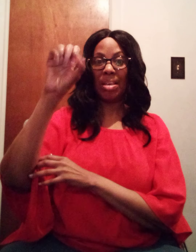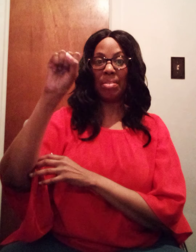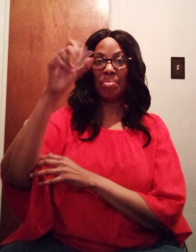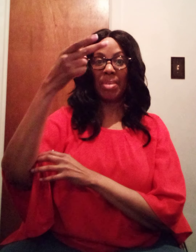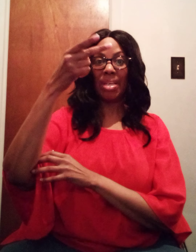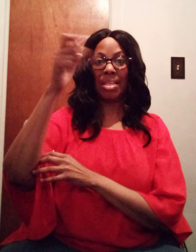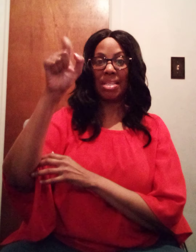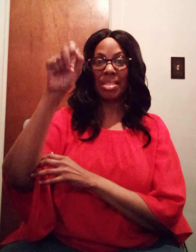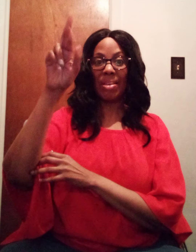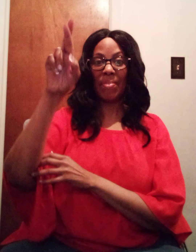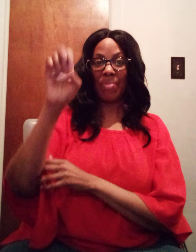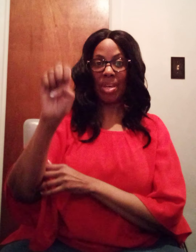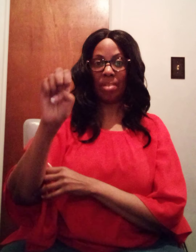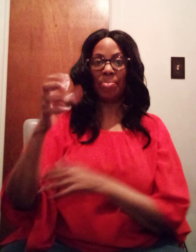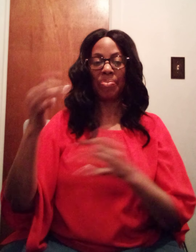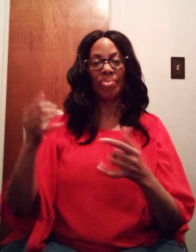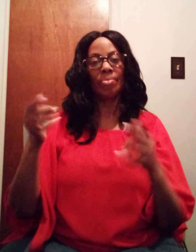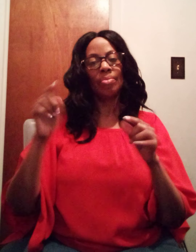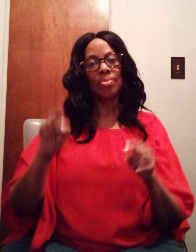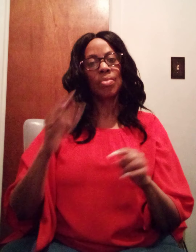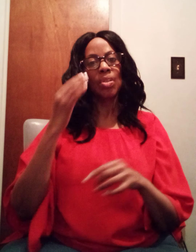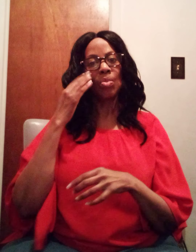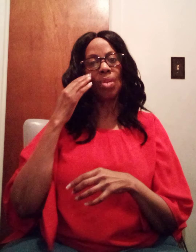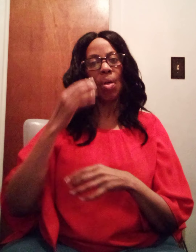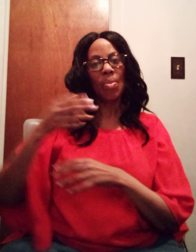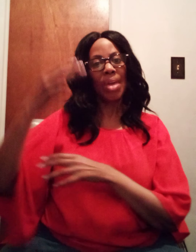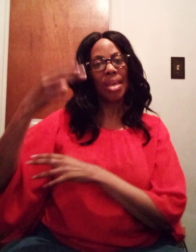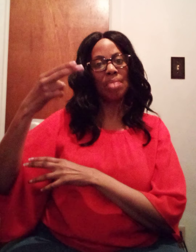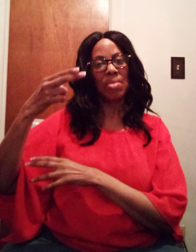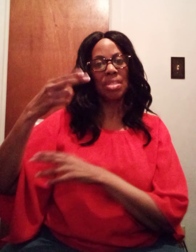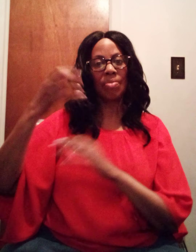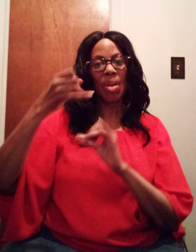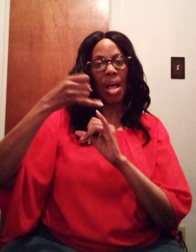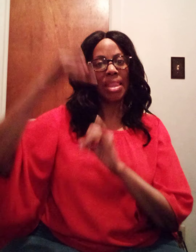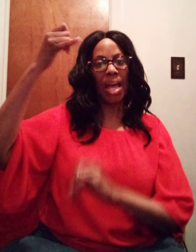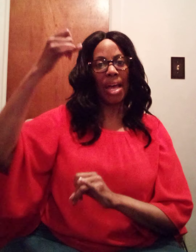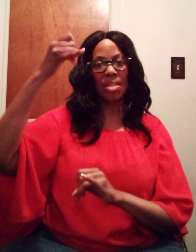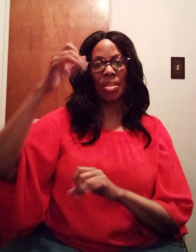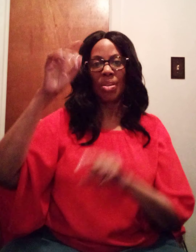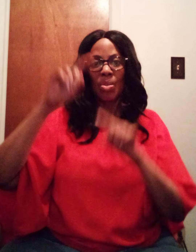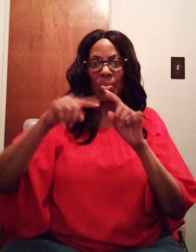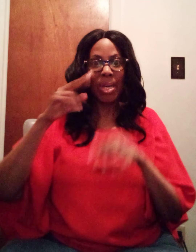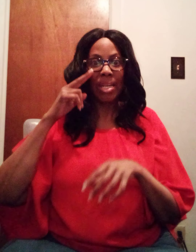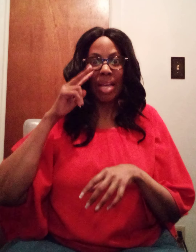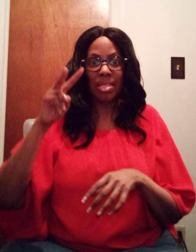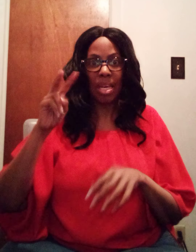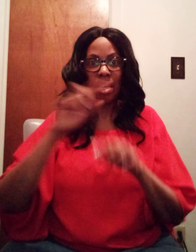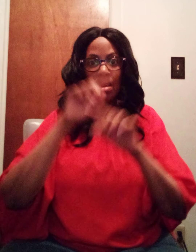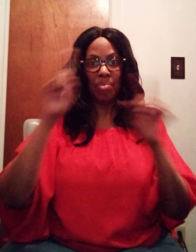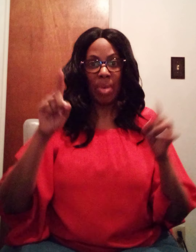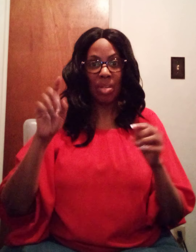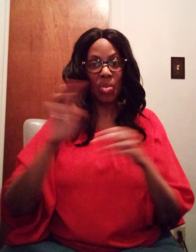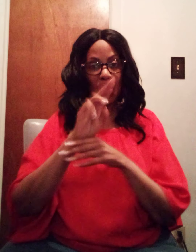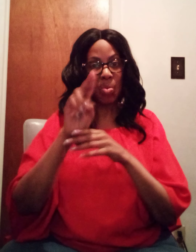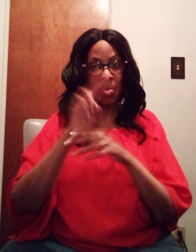Hemisphere lines might be invisible on Earth, but they are actually drawn on maps. Now, the equator and the prime meridian aren't just